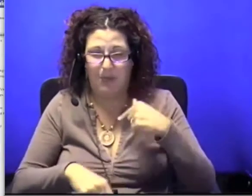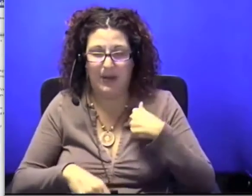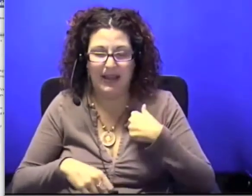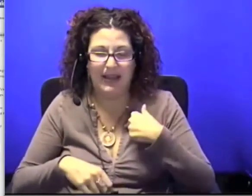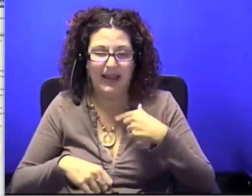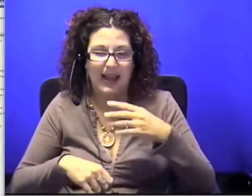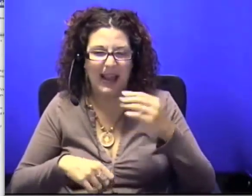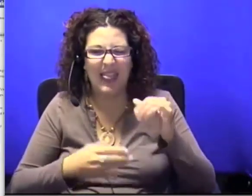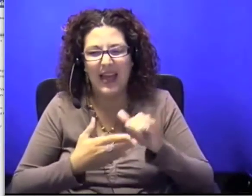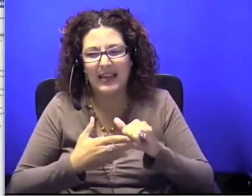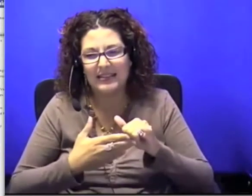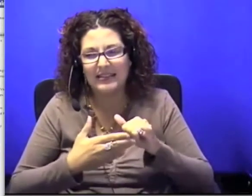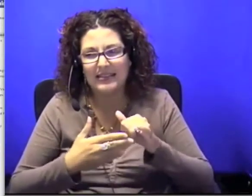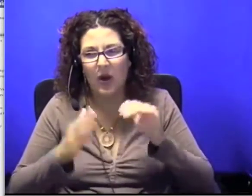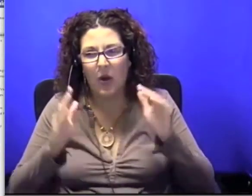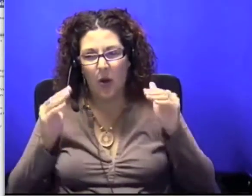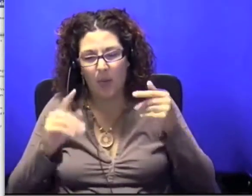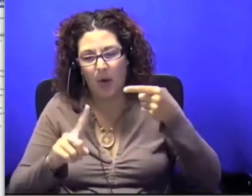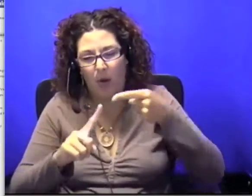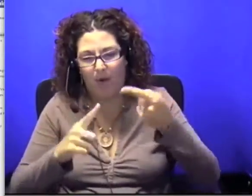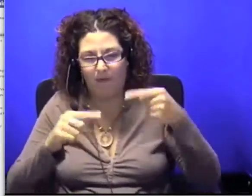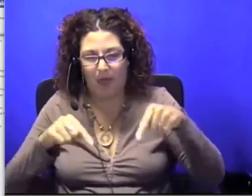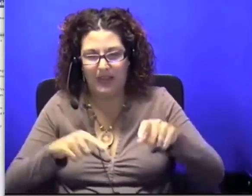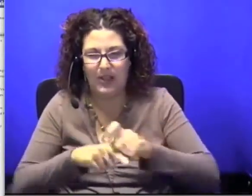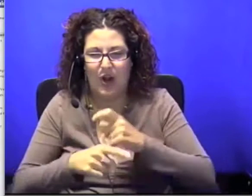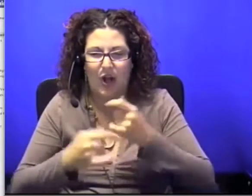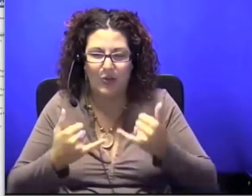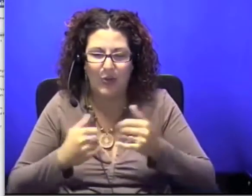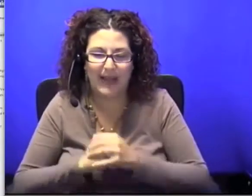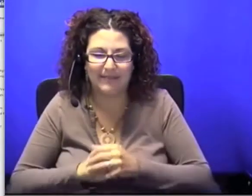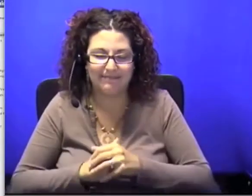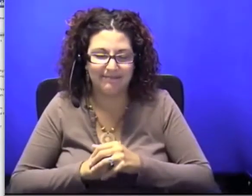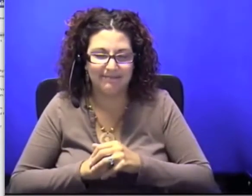It's working for me. And that's our hope and our goal from this call here today.